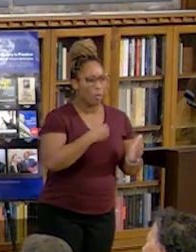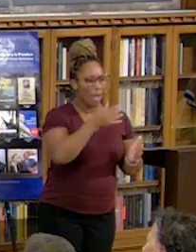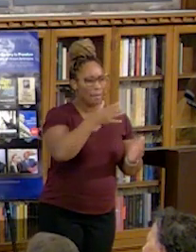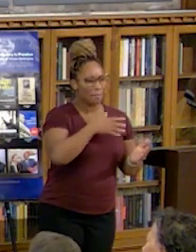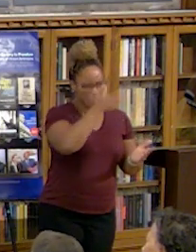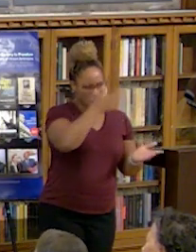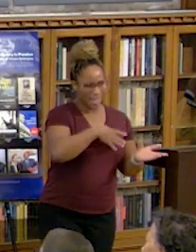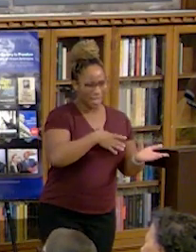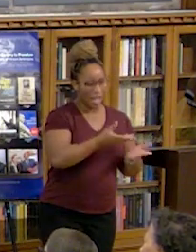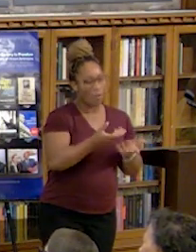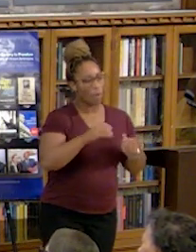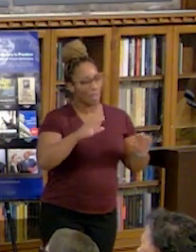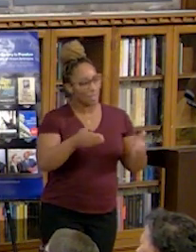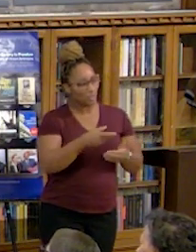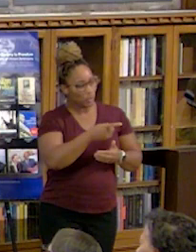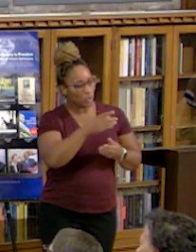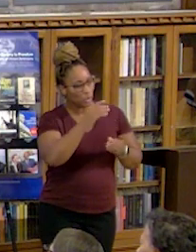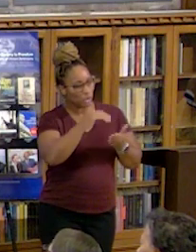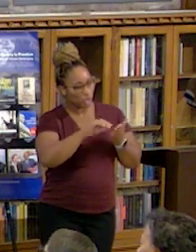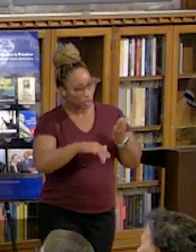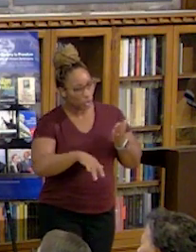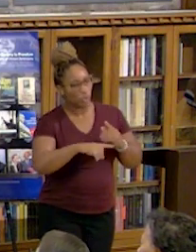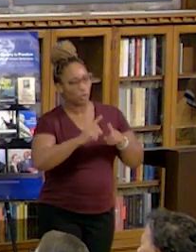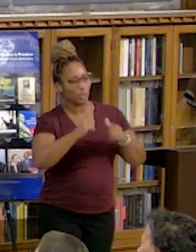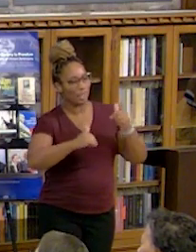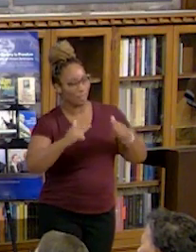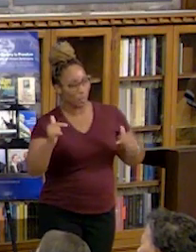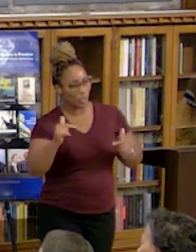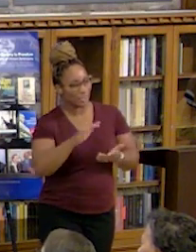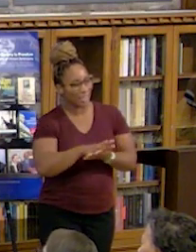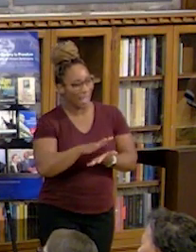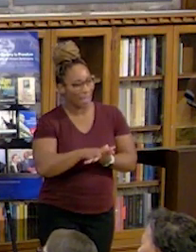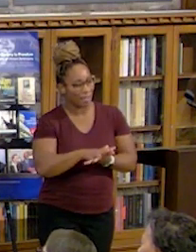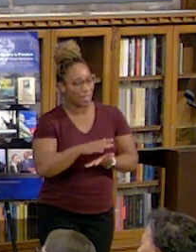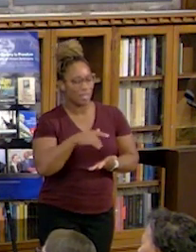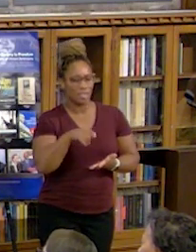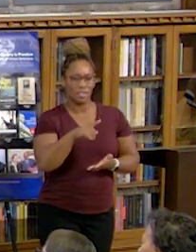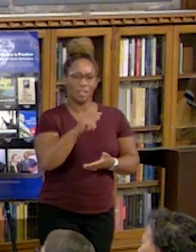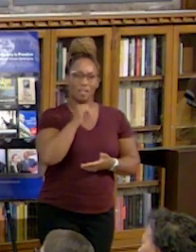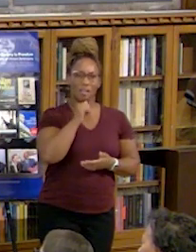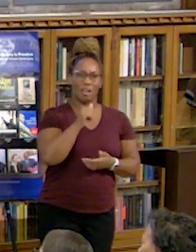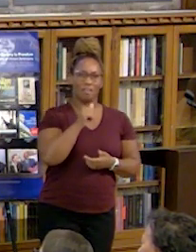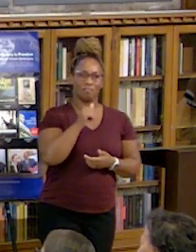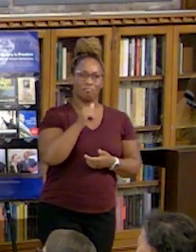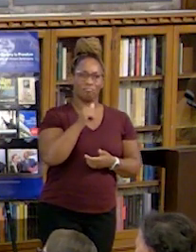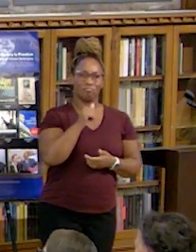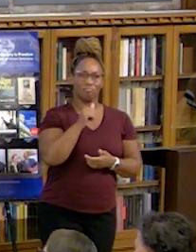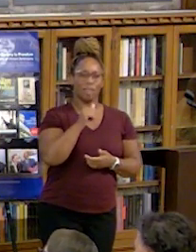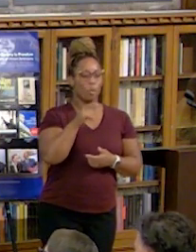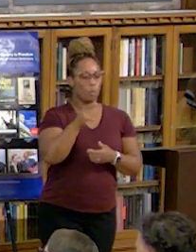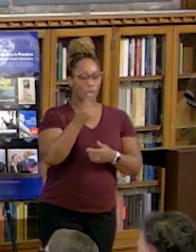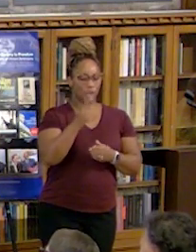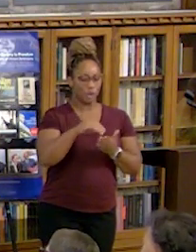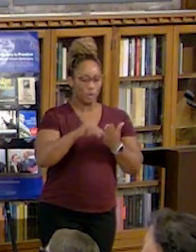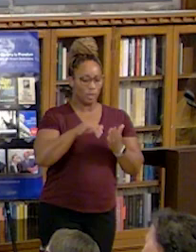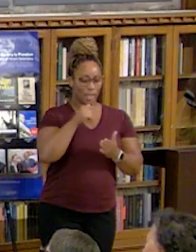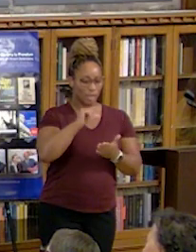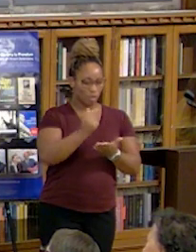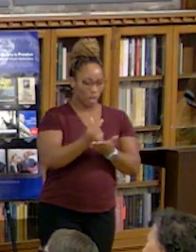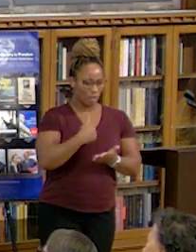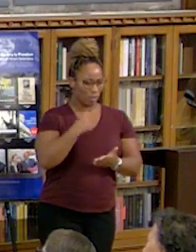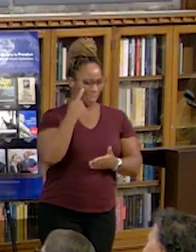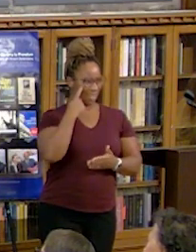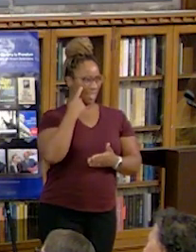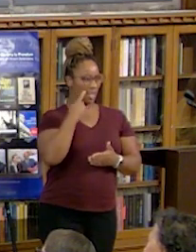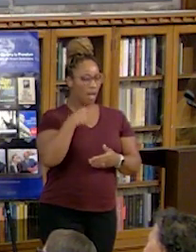want them I want them to introduce their students to a diverse Academy right so that they're not um that a student doesn't graduate under the